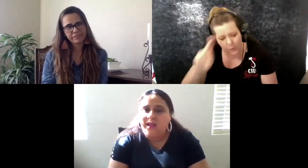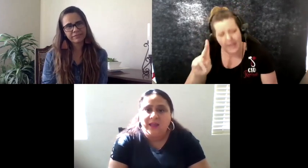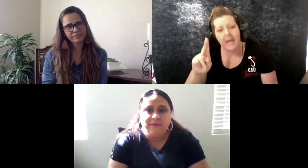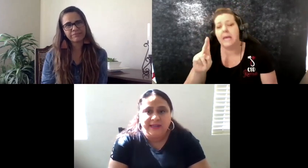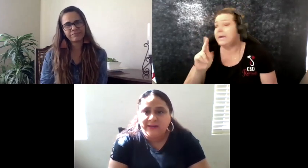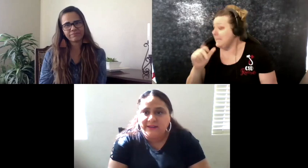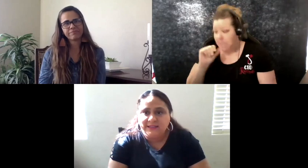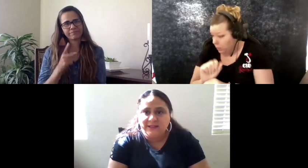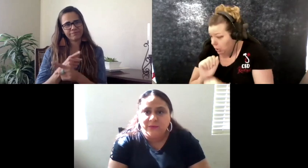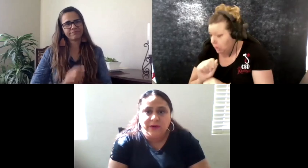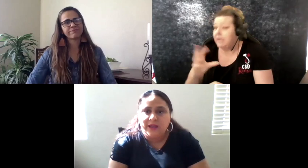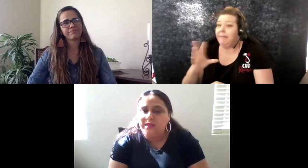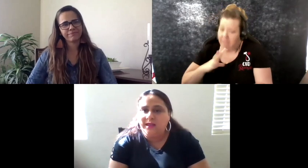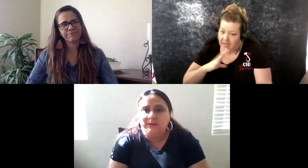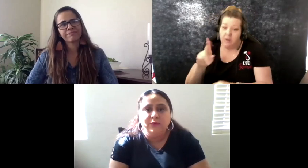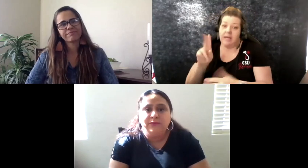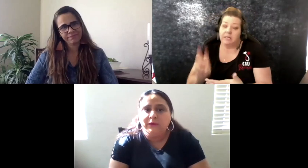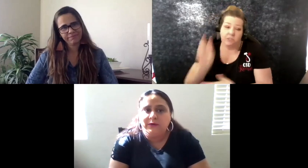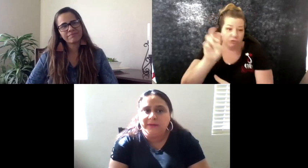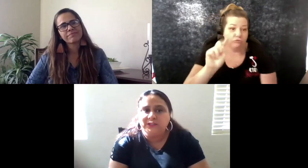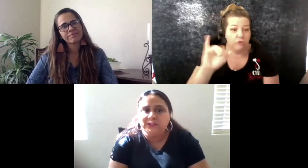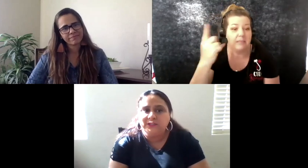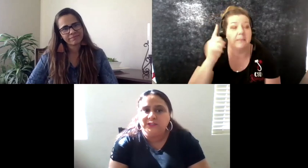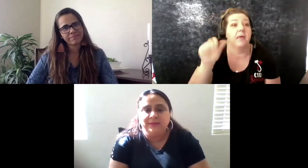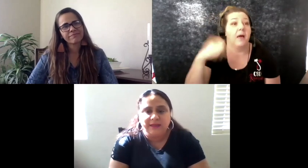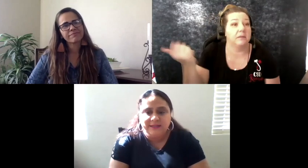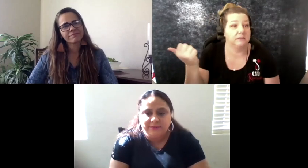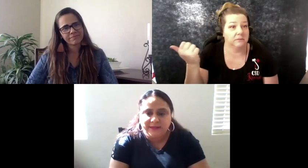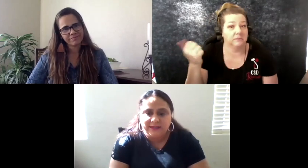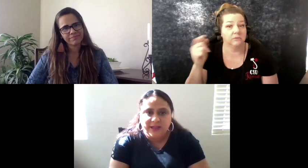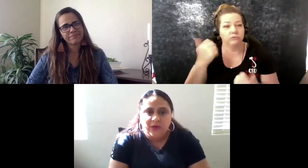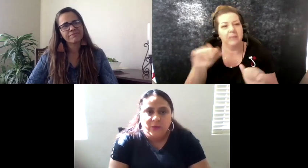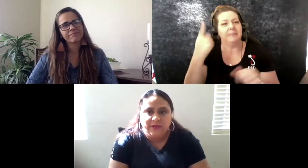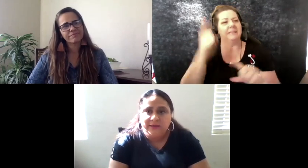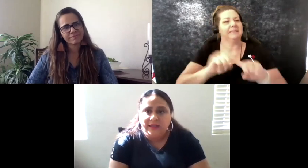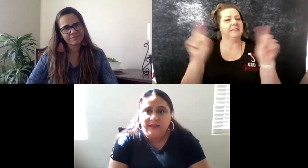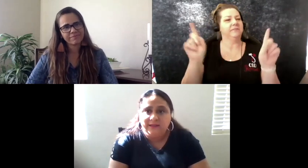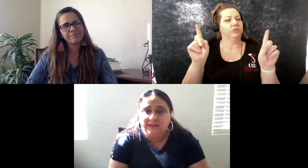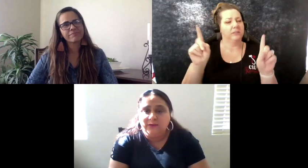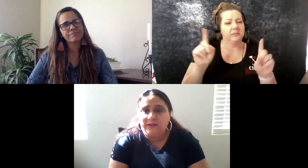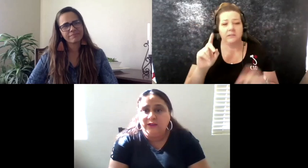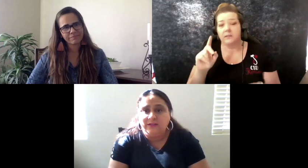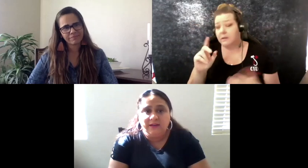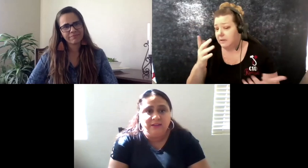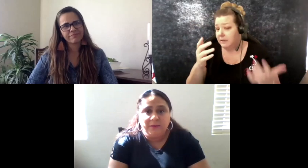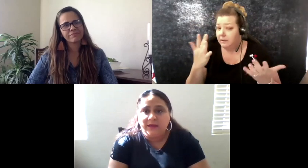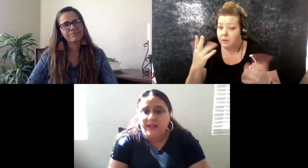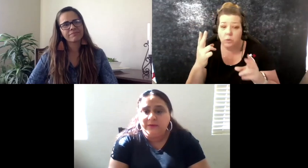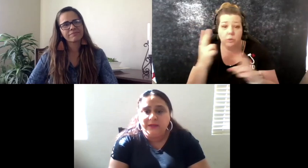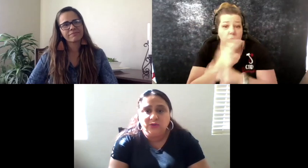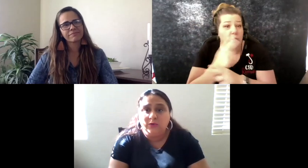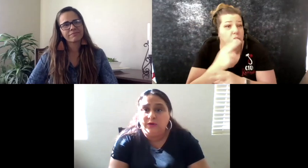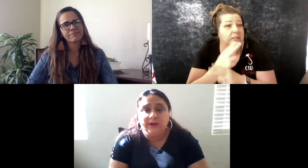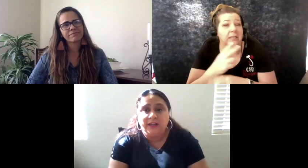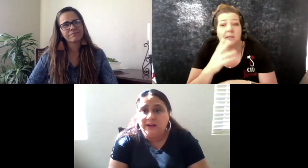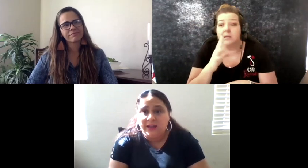something, find out it doesn't work, and then move forward by trying something different. Whether it's using listening and spoken